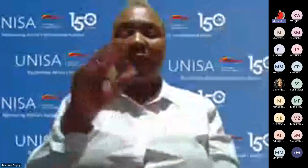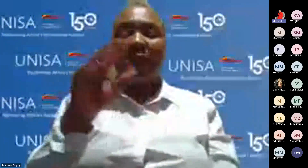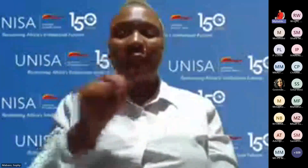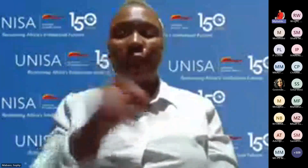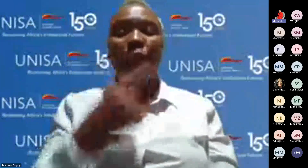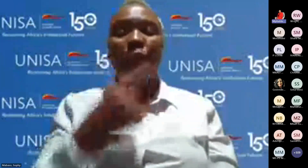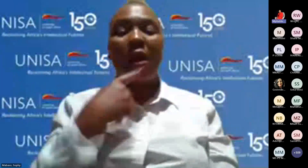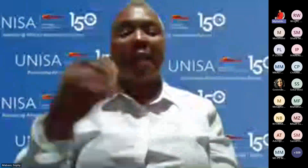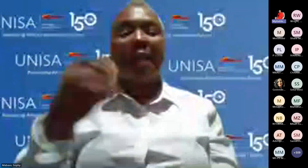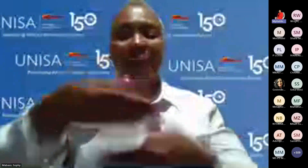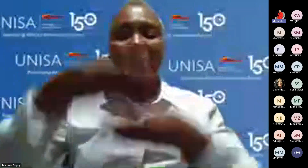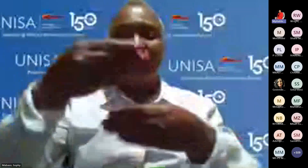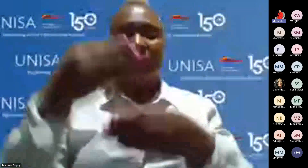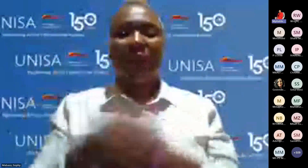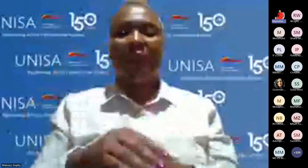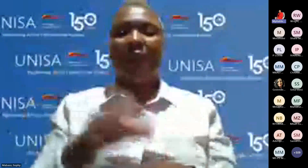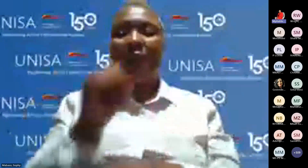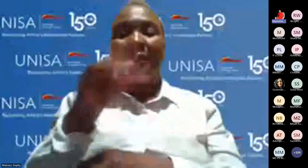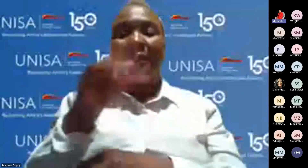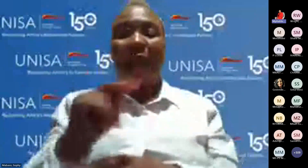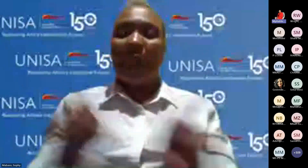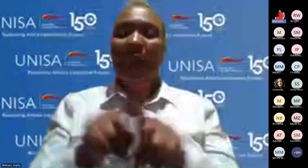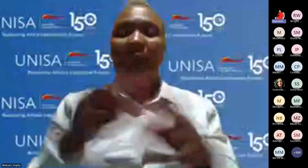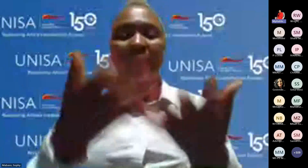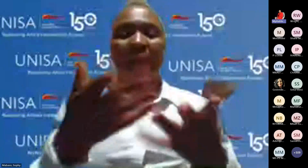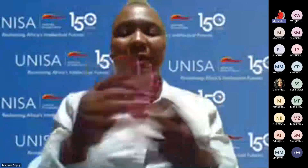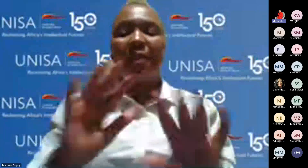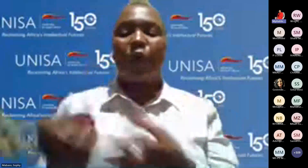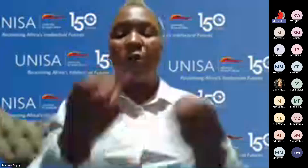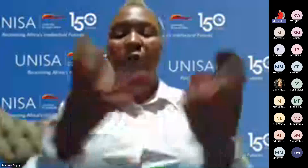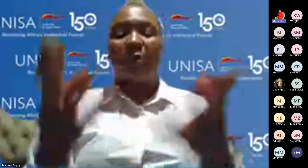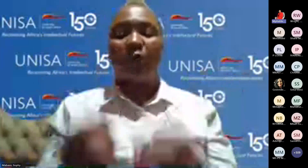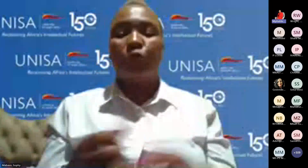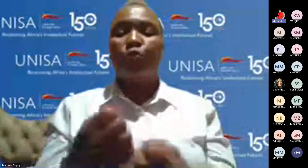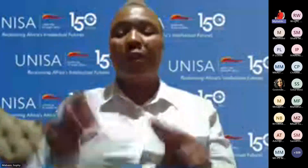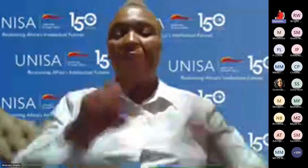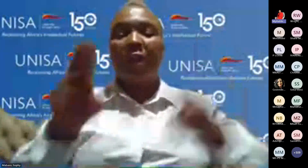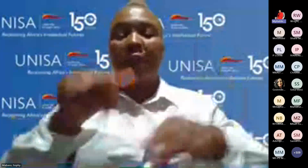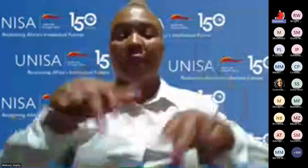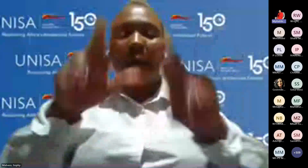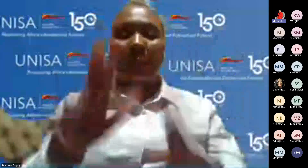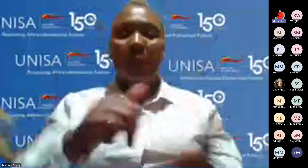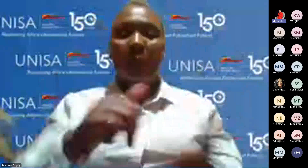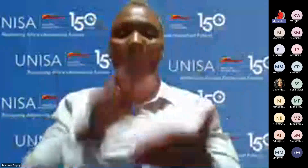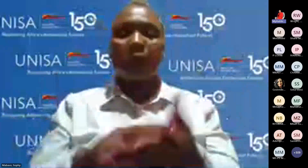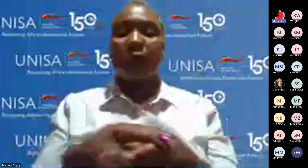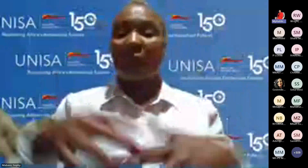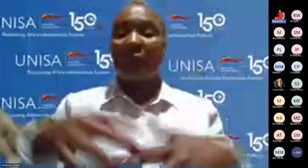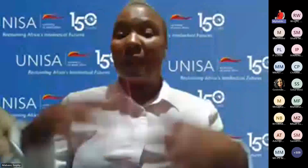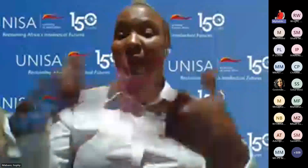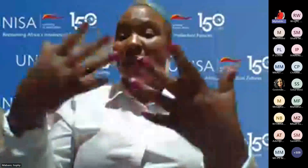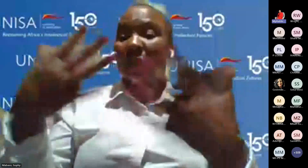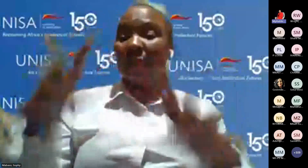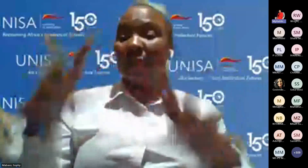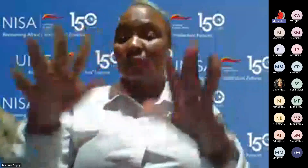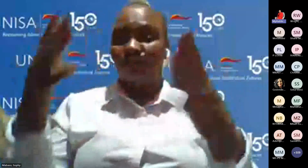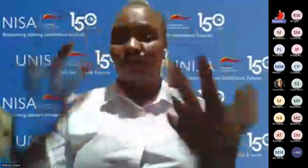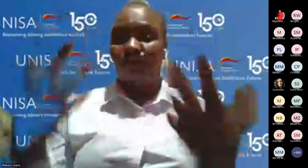sheet. Then you scan it like that. That is how now you're submitting to the Invigilator app. When you are done, you can